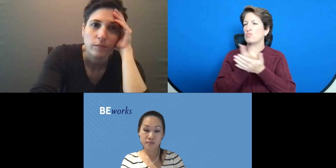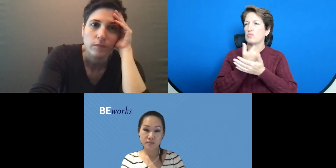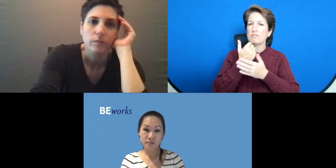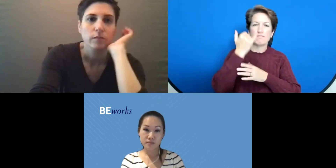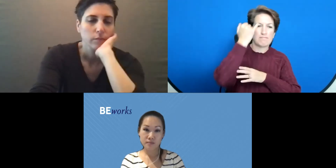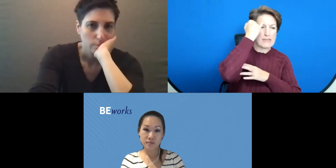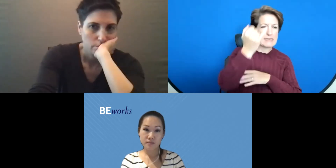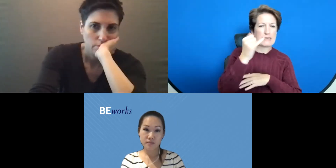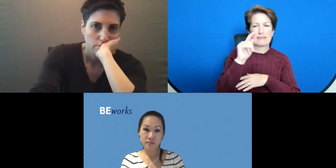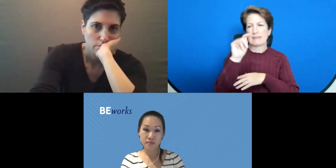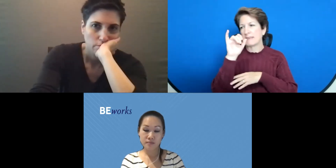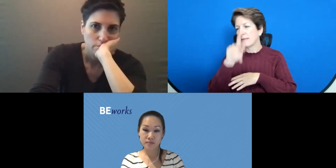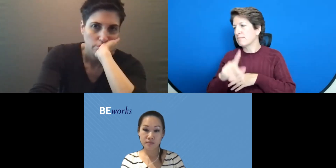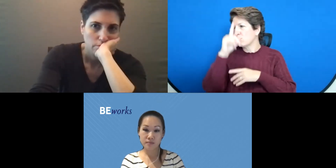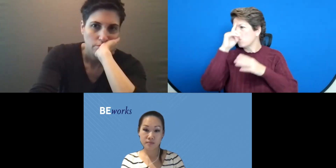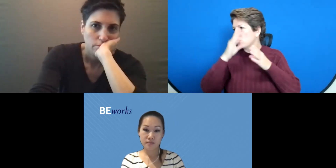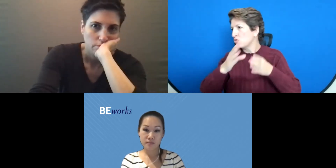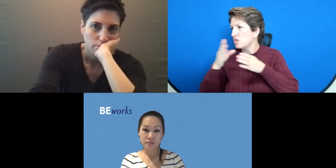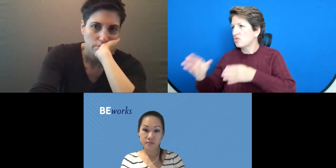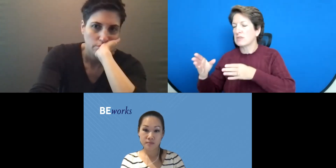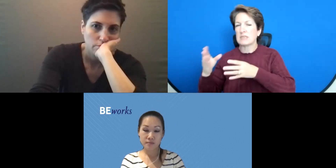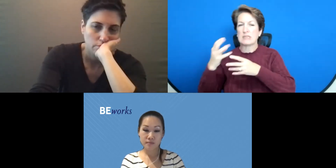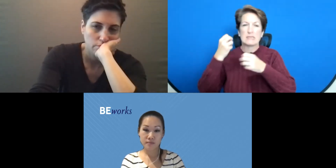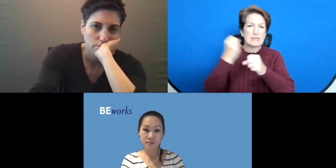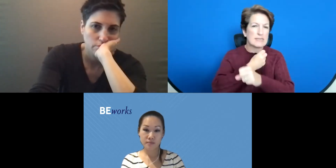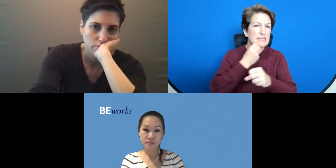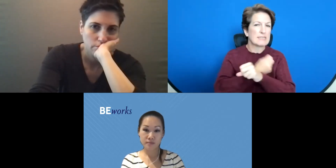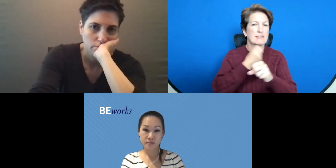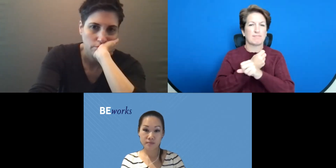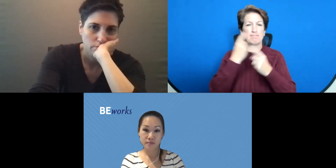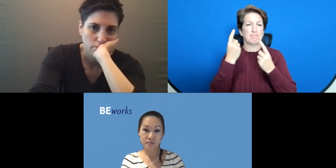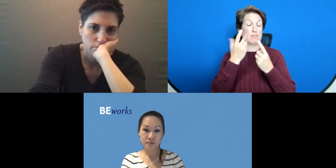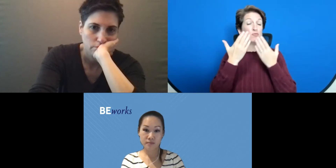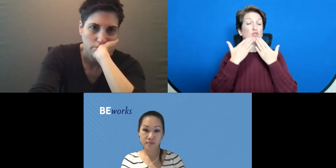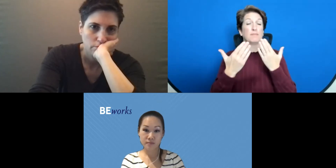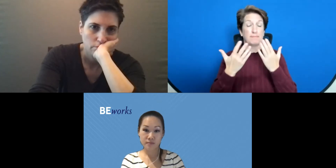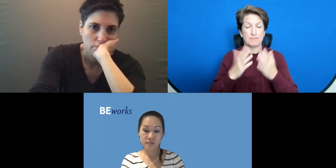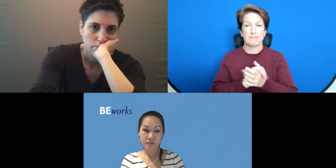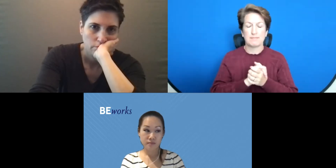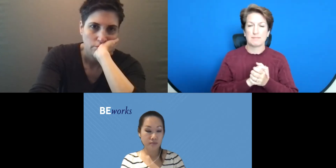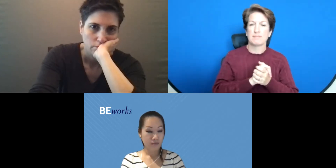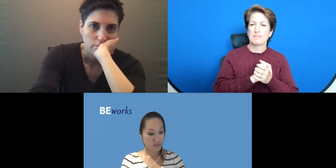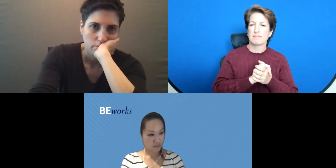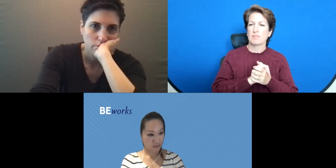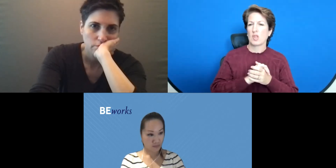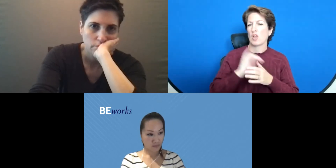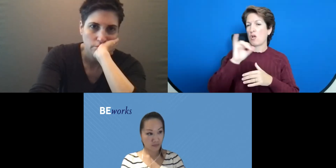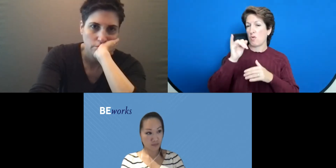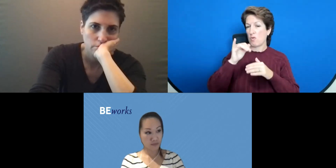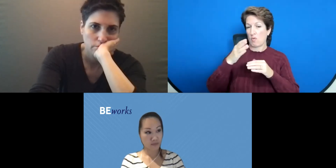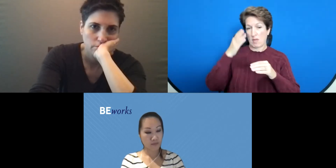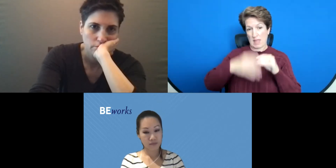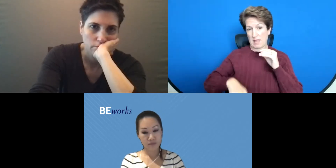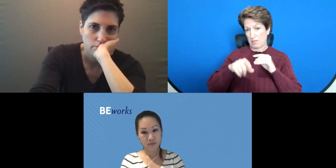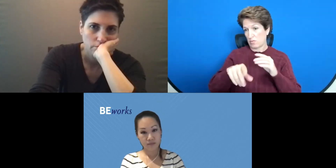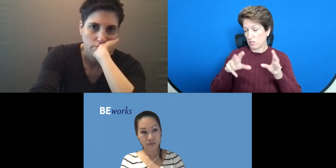strategies. And data and statistics. So that's really great to see. So again, feel free to share more feedback with us after the session if